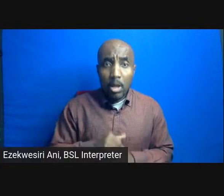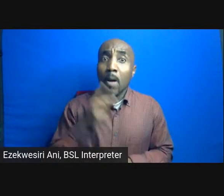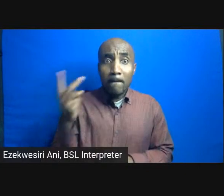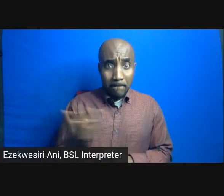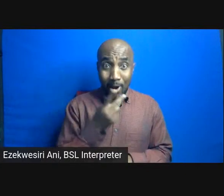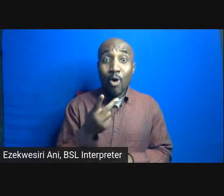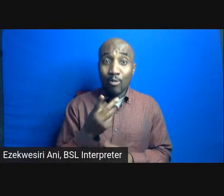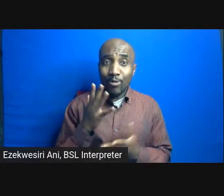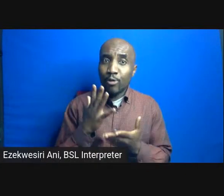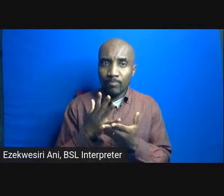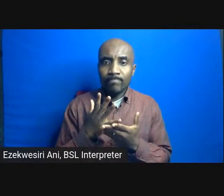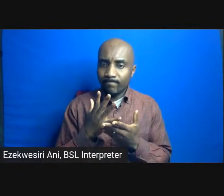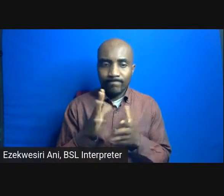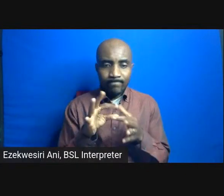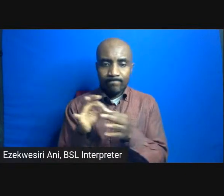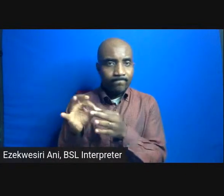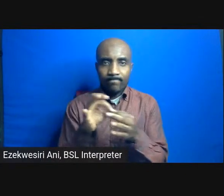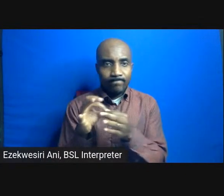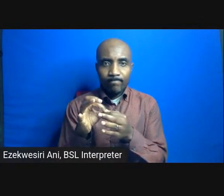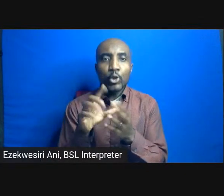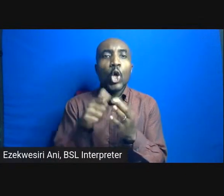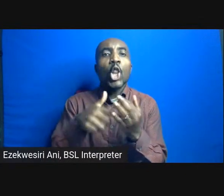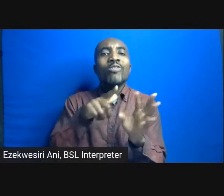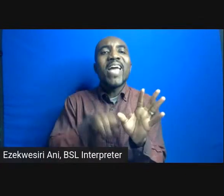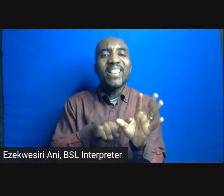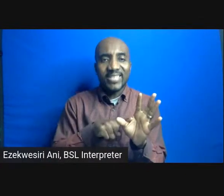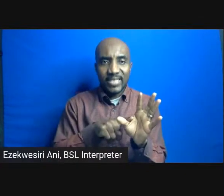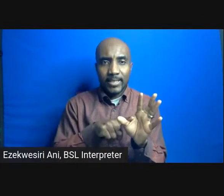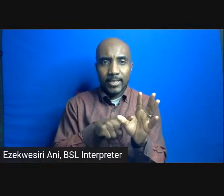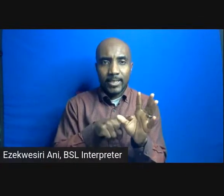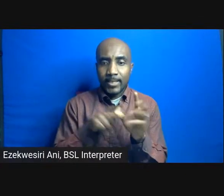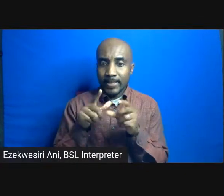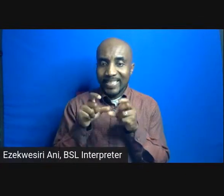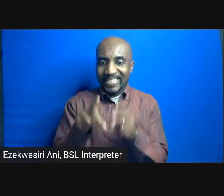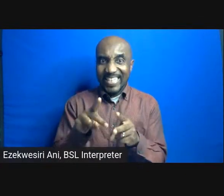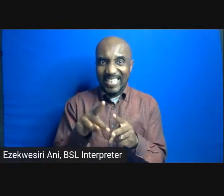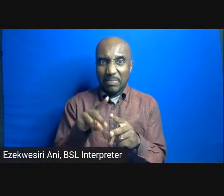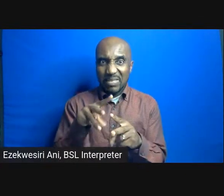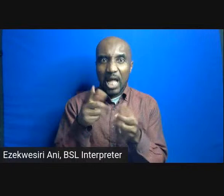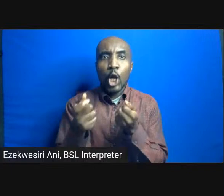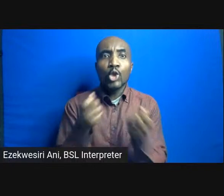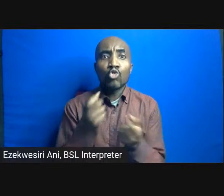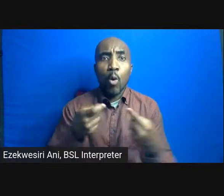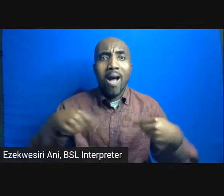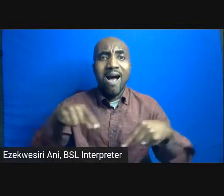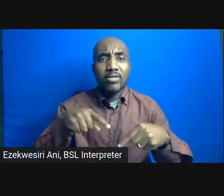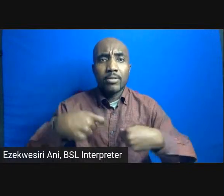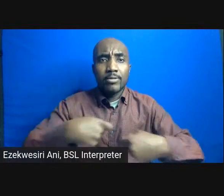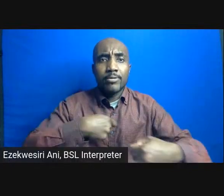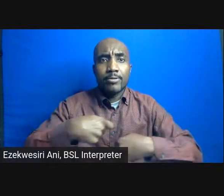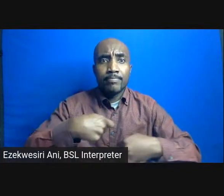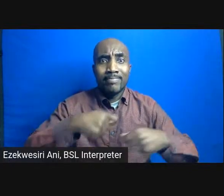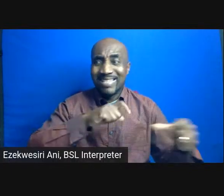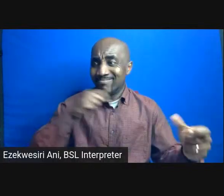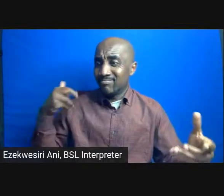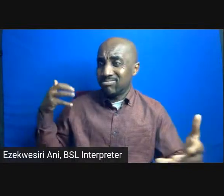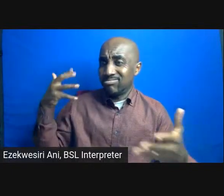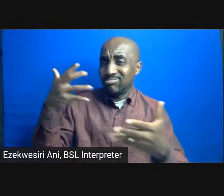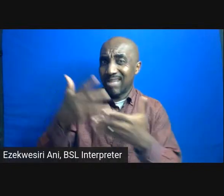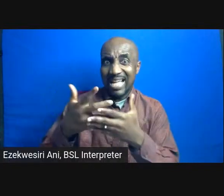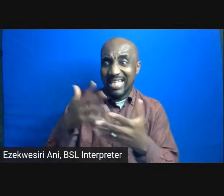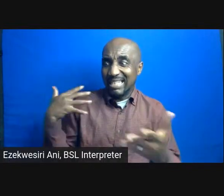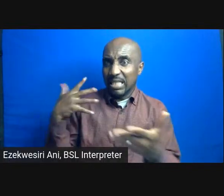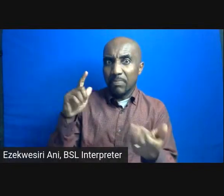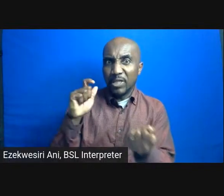prequel systems to coloniality. Those systems have continued to be refined over